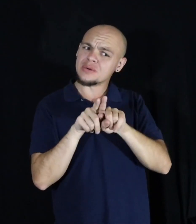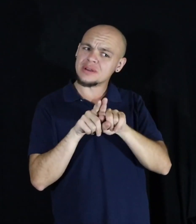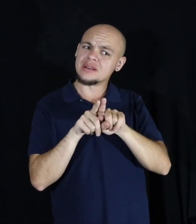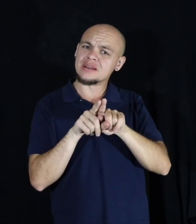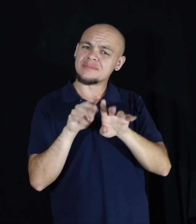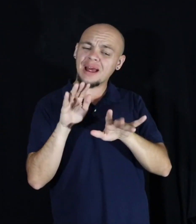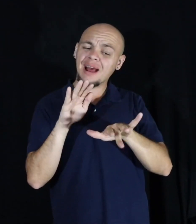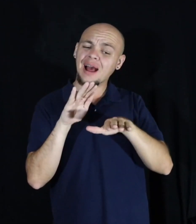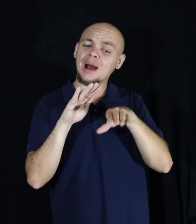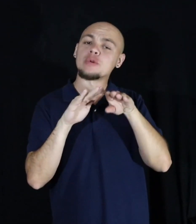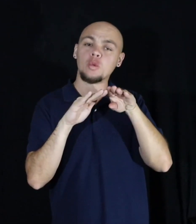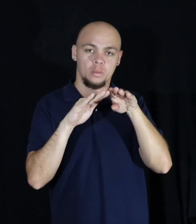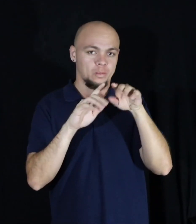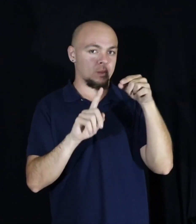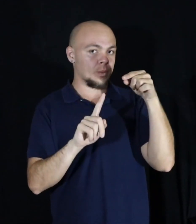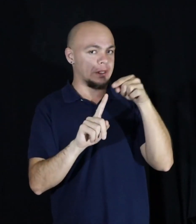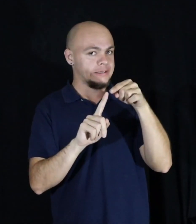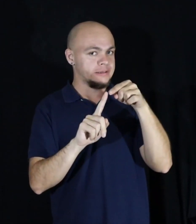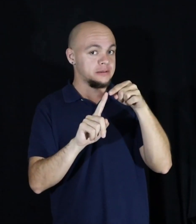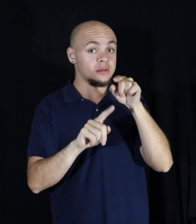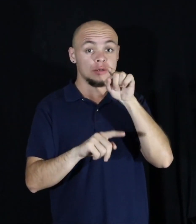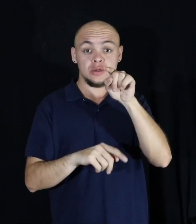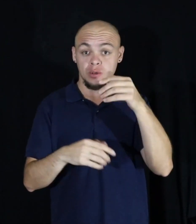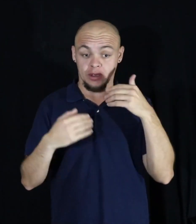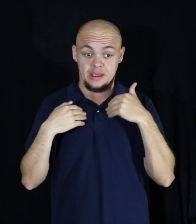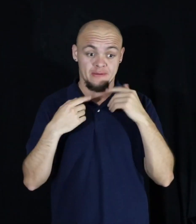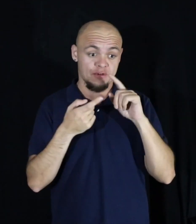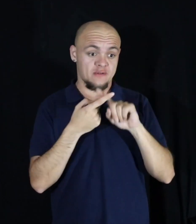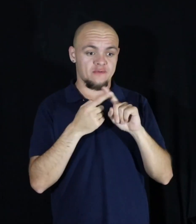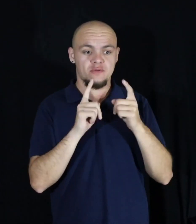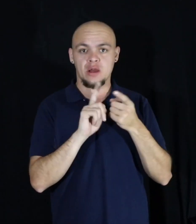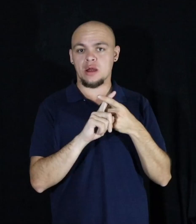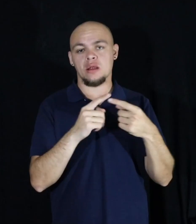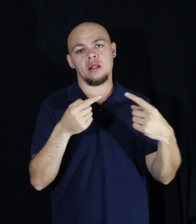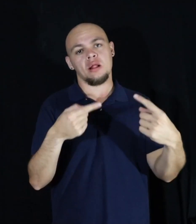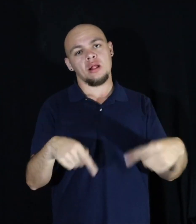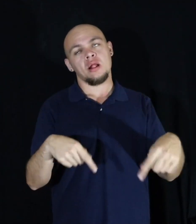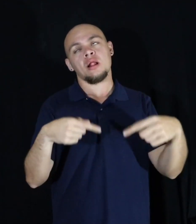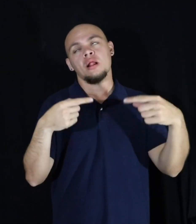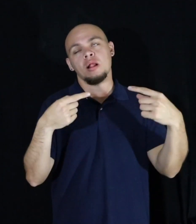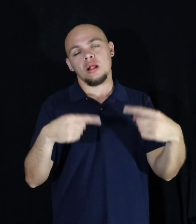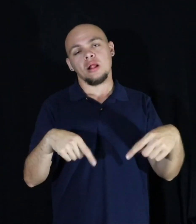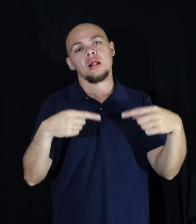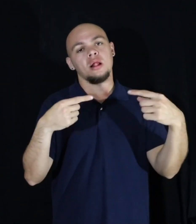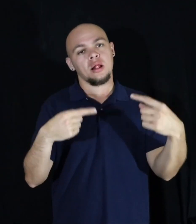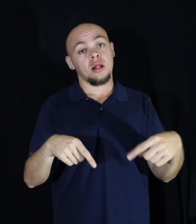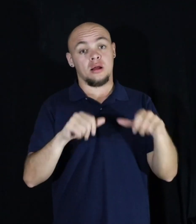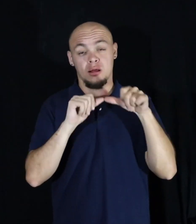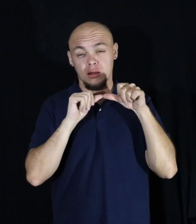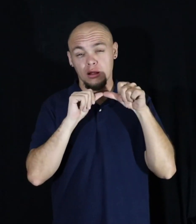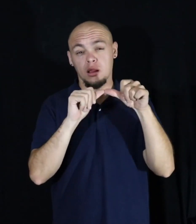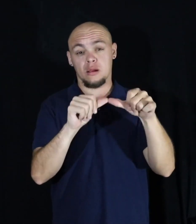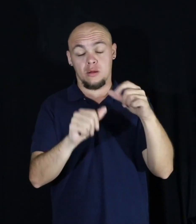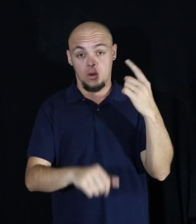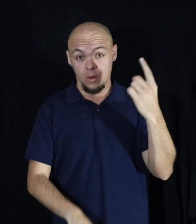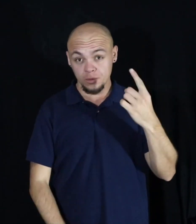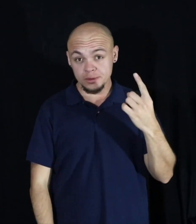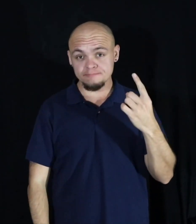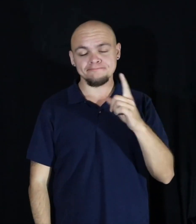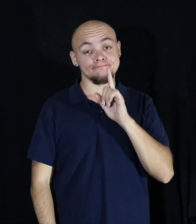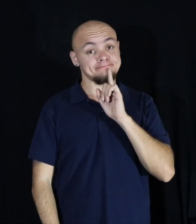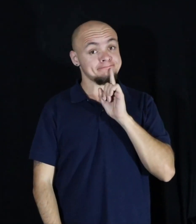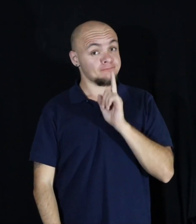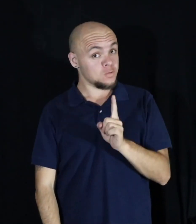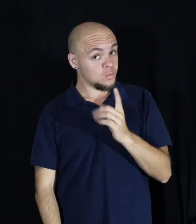certain point. Do you have a friend who you argue with all the time? Well, maybe the truth